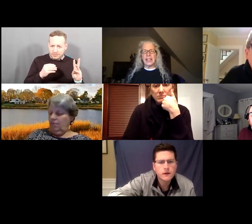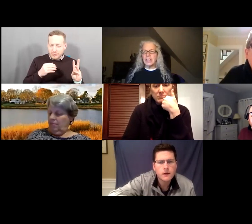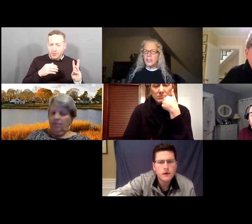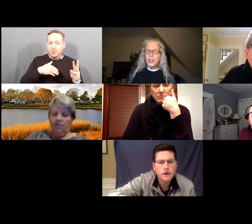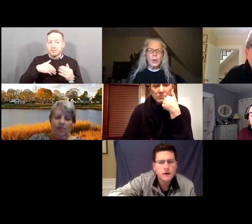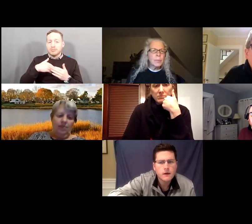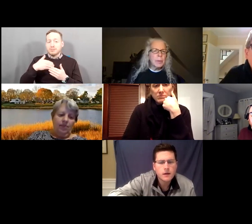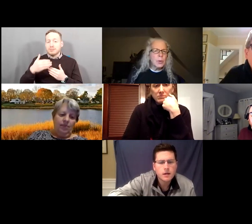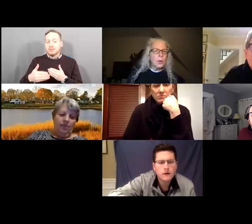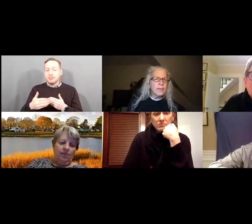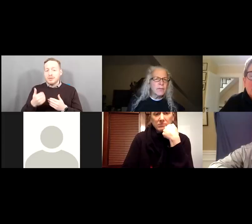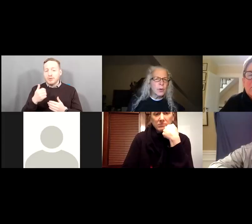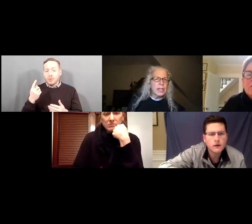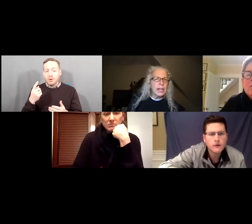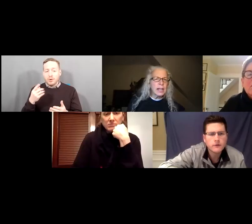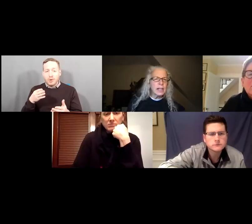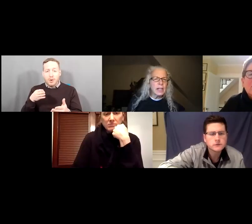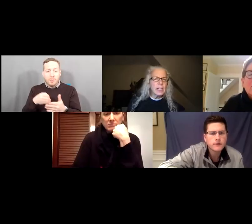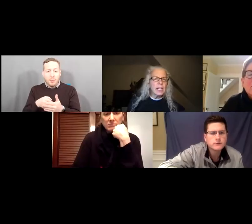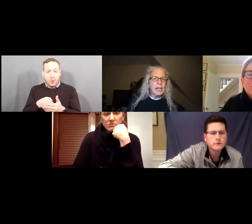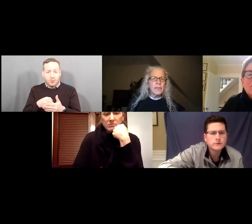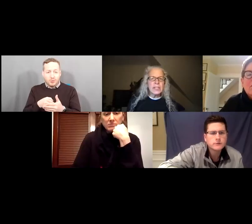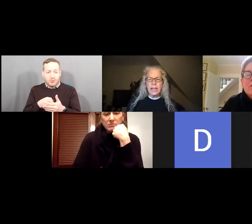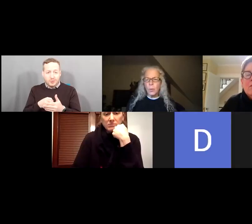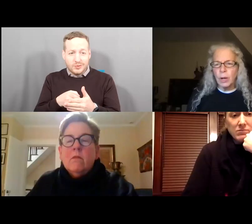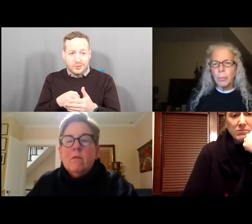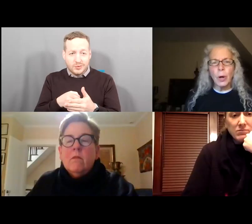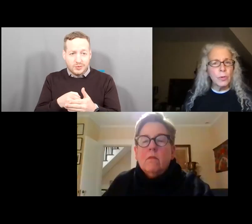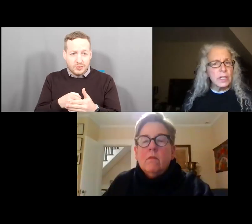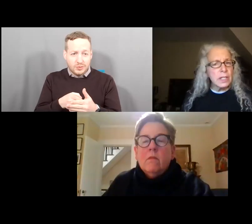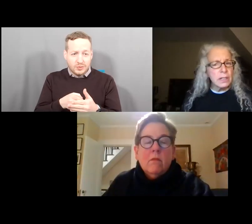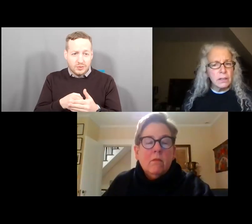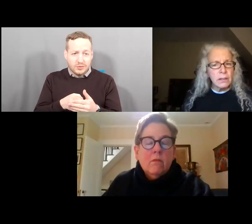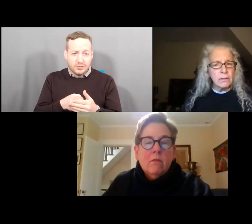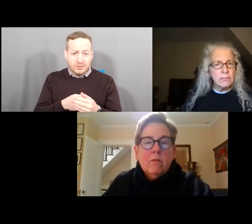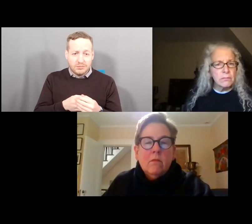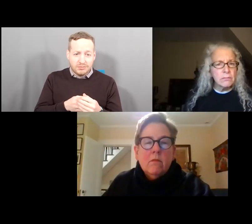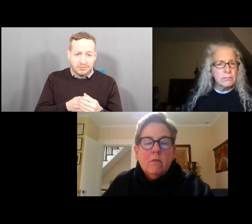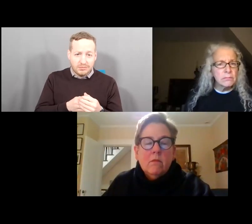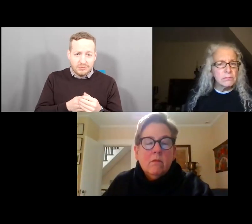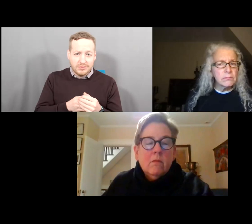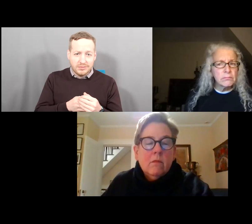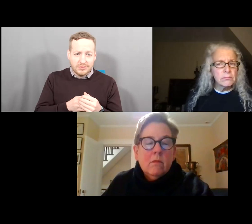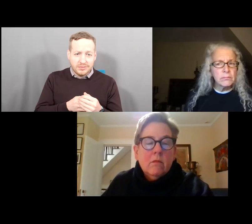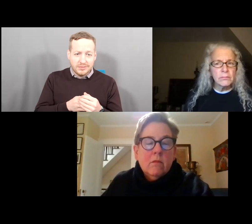I think there's 2 other people who haven't voted yet. If there's anyone opposed.